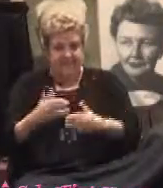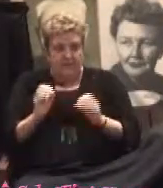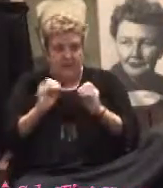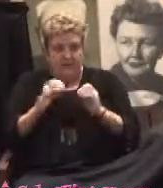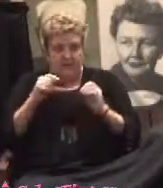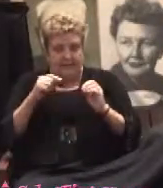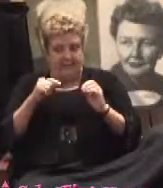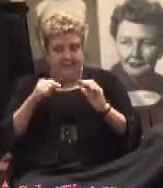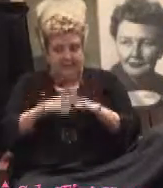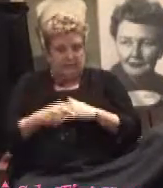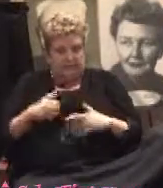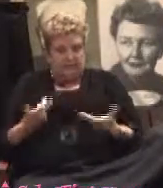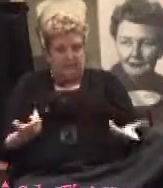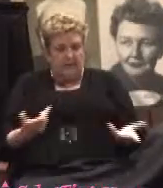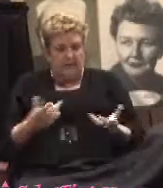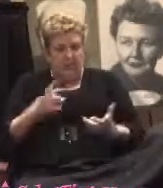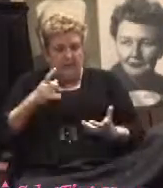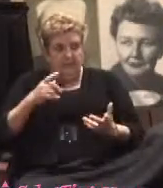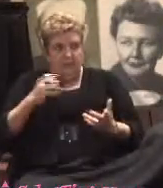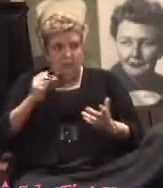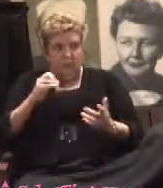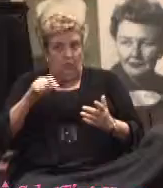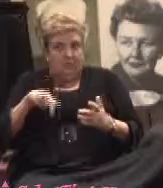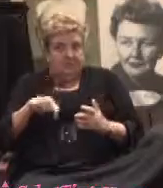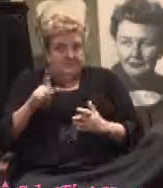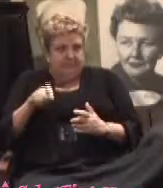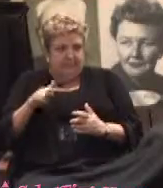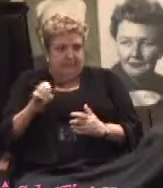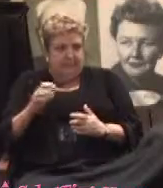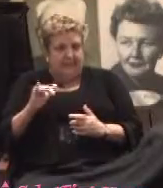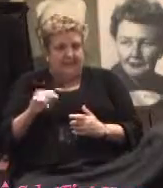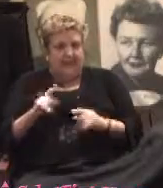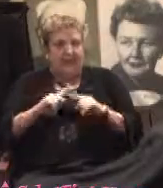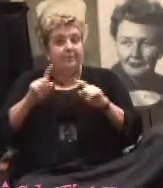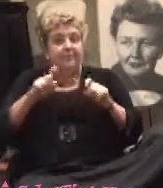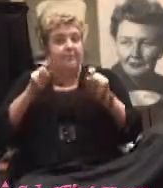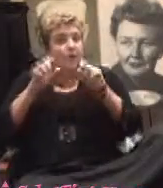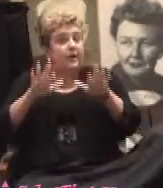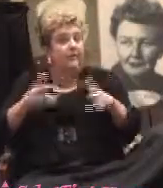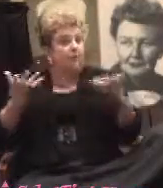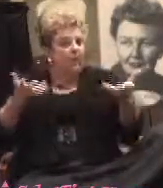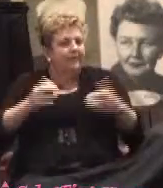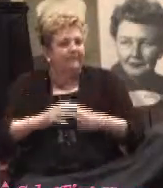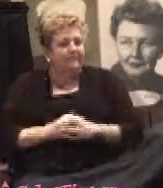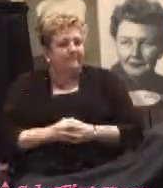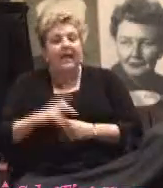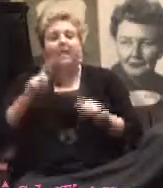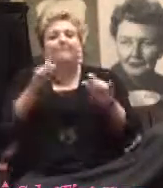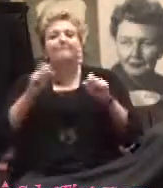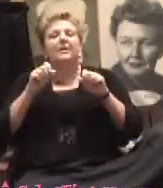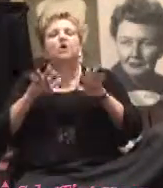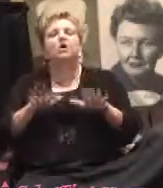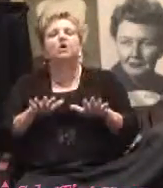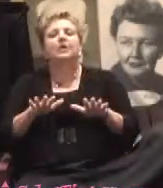And I thought this was the miracle, you know. But I'll tell you what the miracle is, and then I'll shut up. The miracle is I came here and I was an